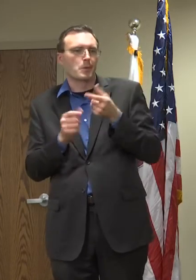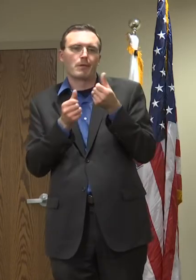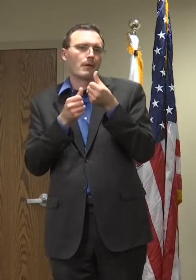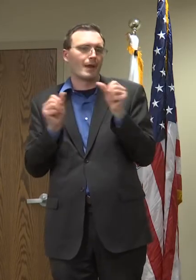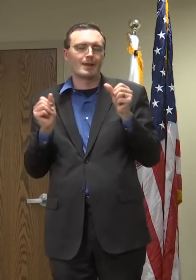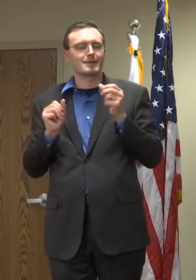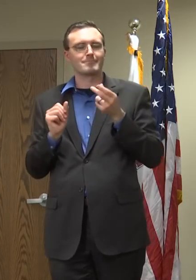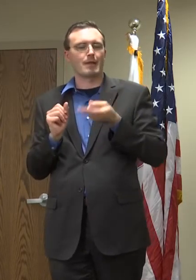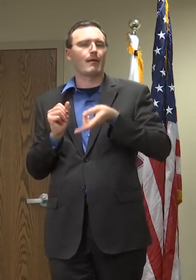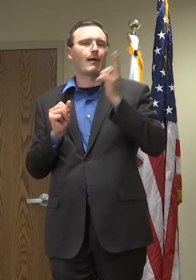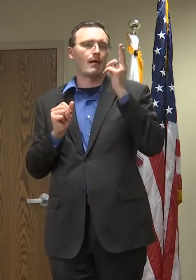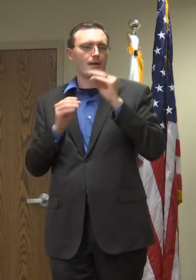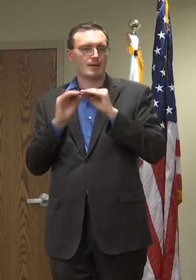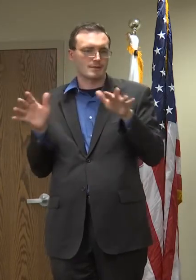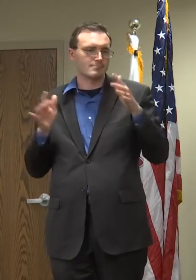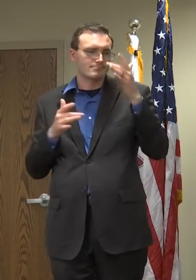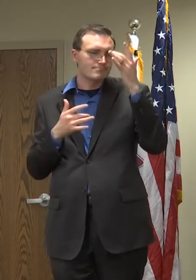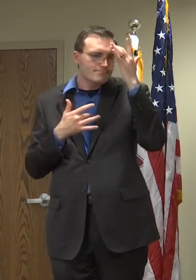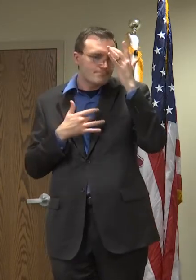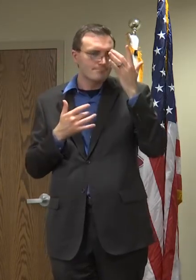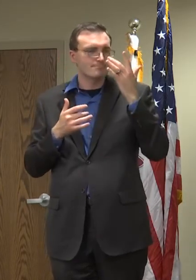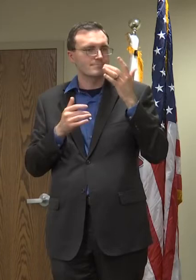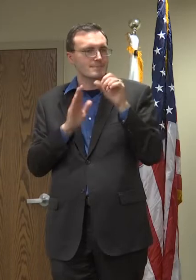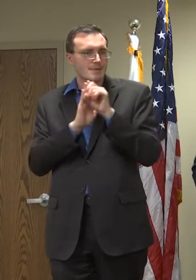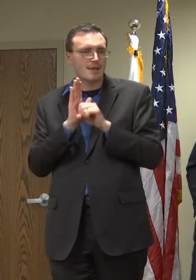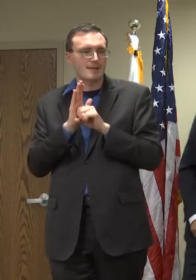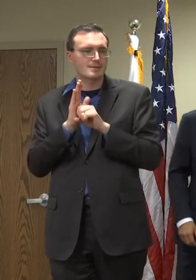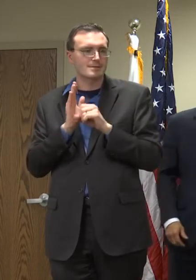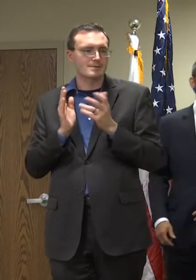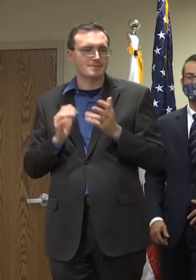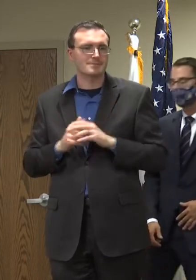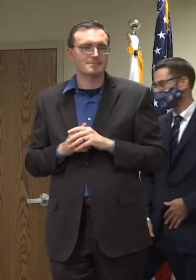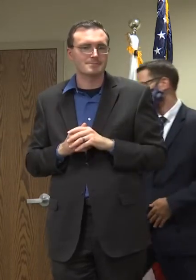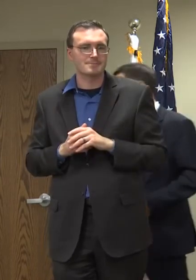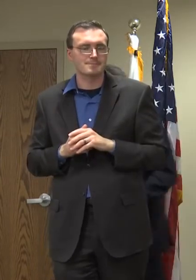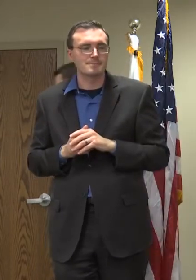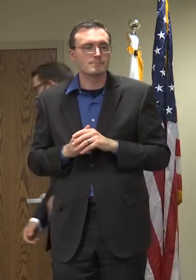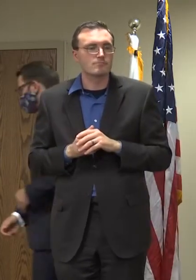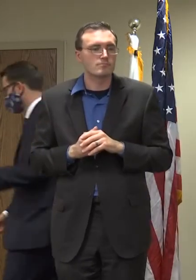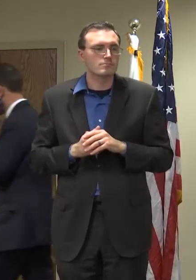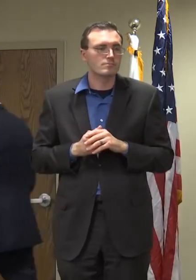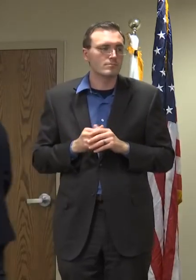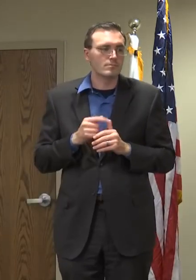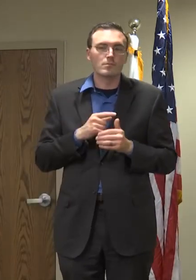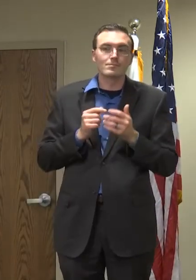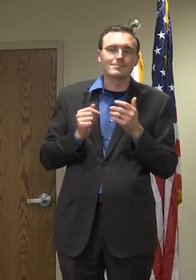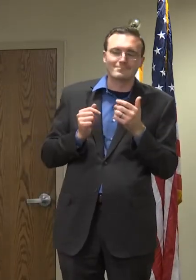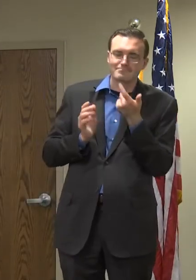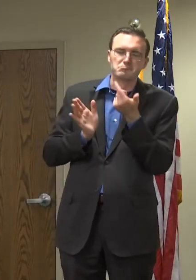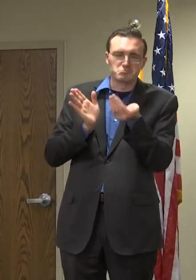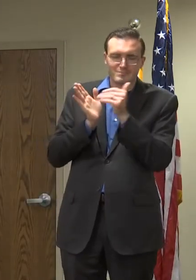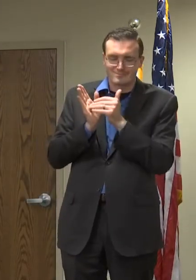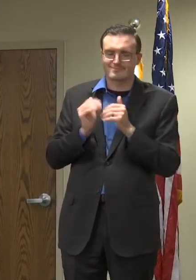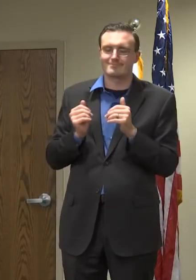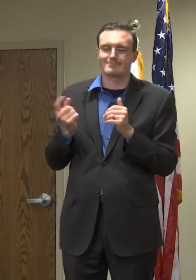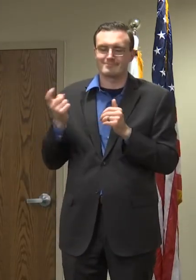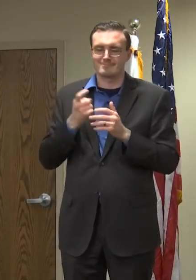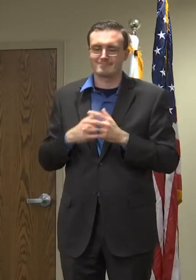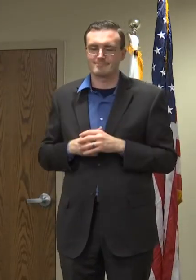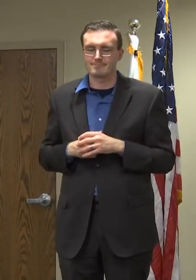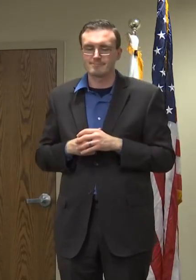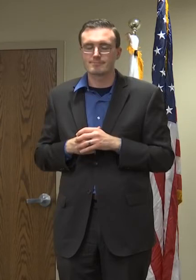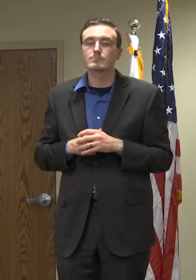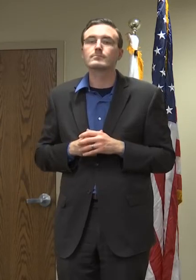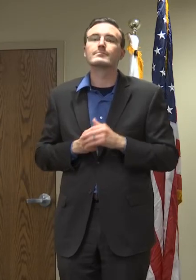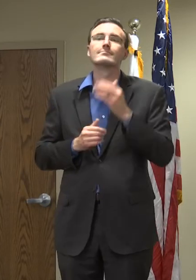high risk states. You got to repeat it, I feel like. Okay, the question was for citizens that are wanting to travel